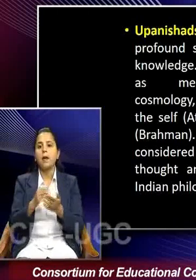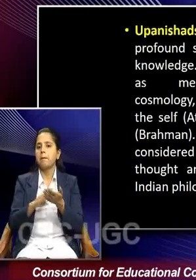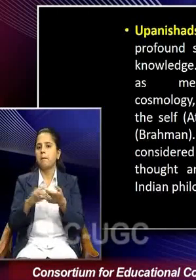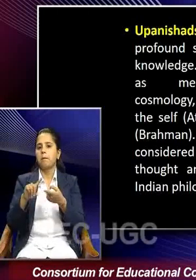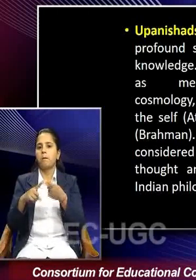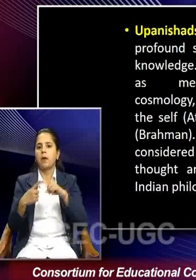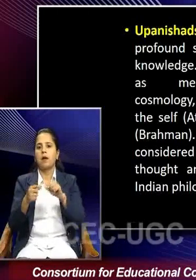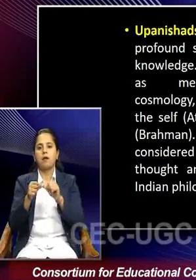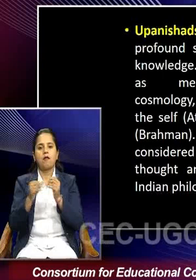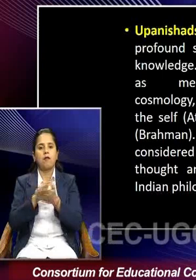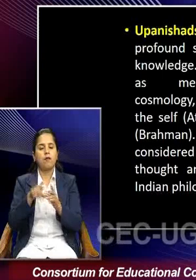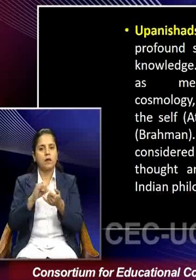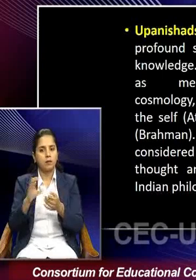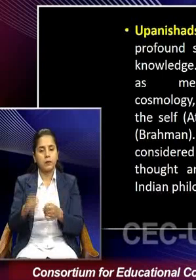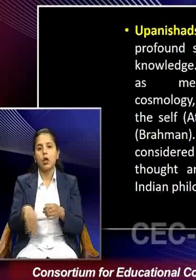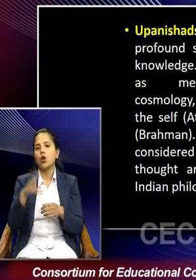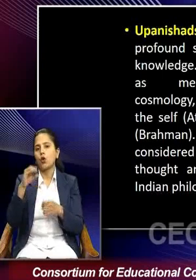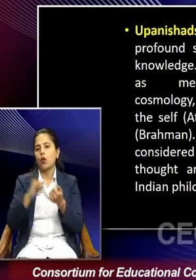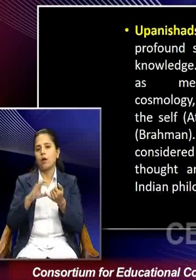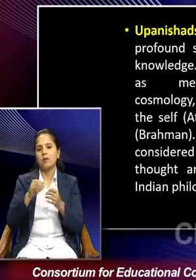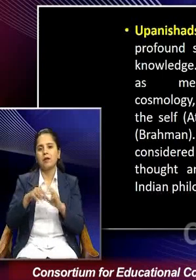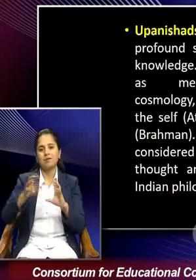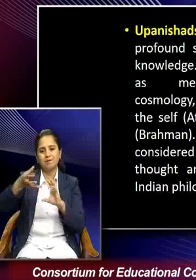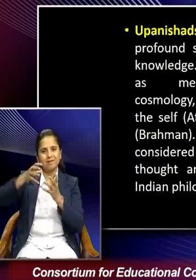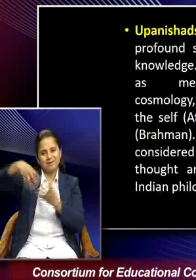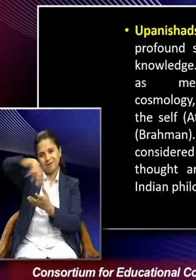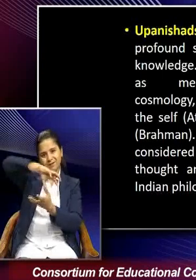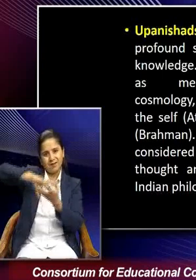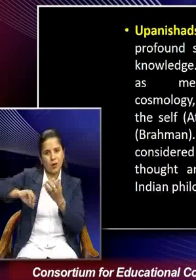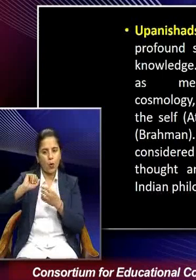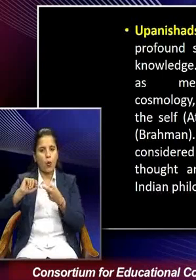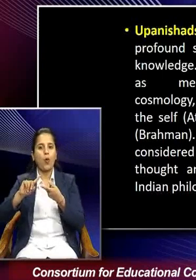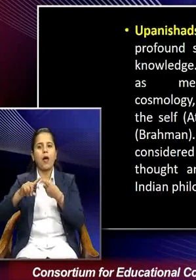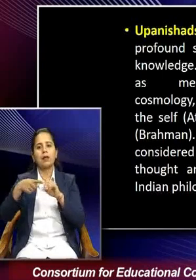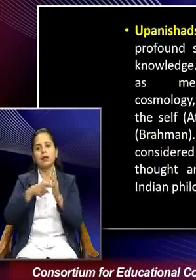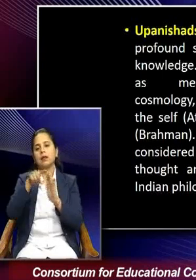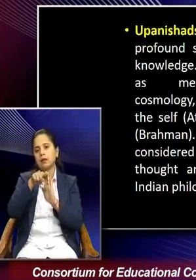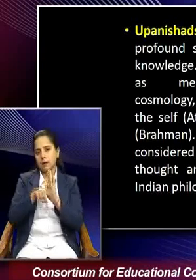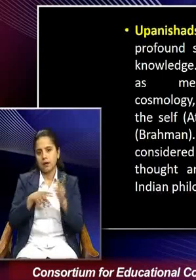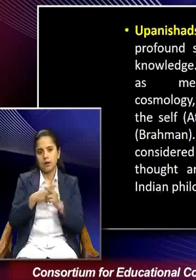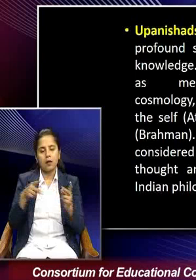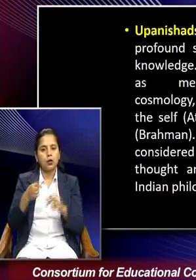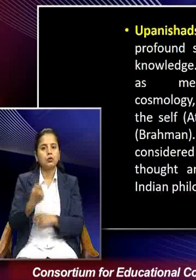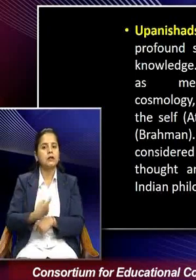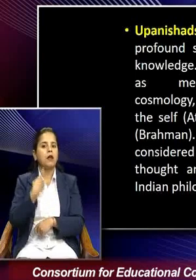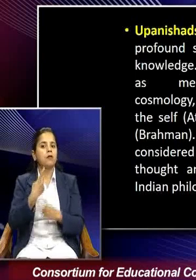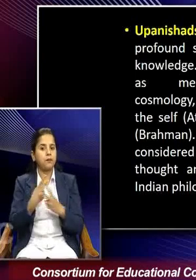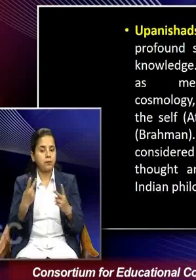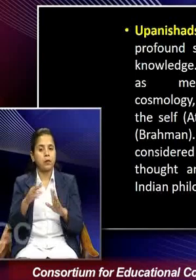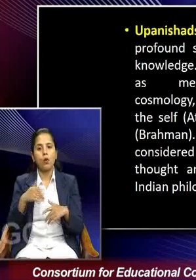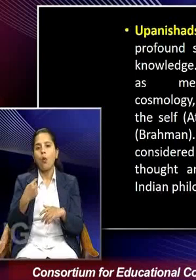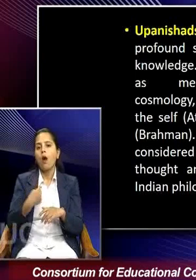metaphysics, cosmology, ethics, and the nature of self or the